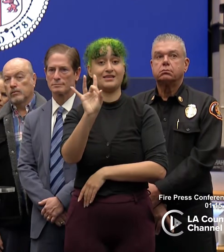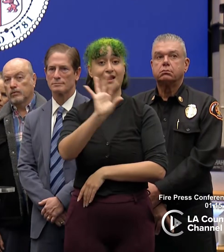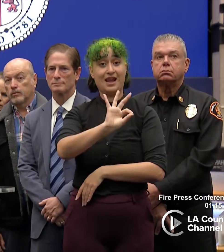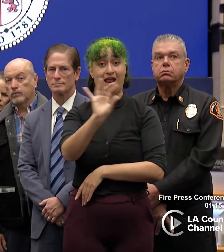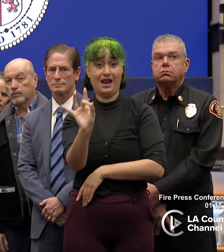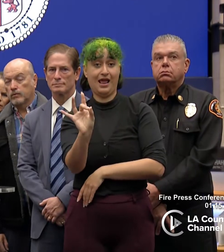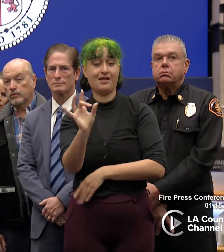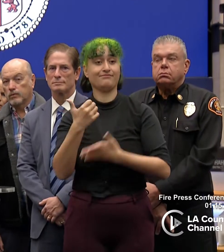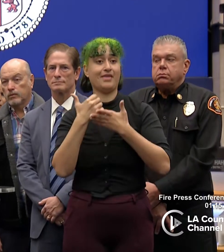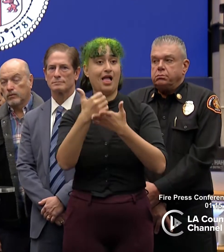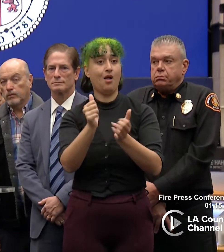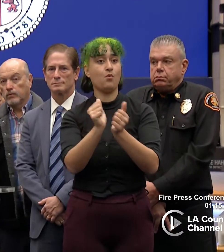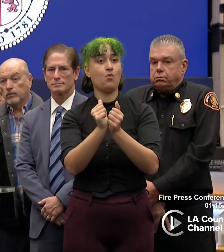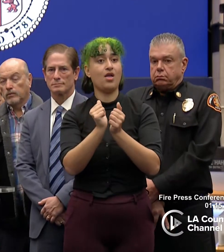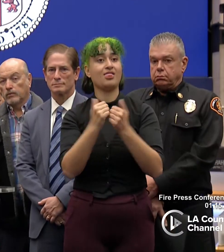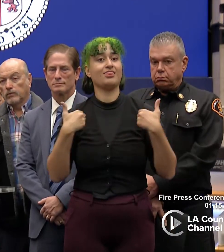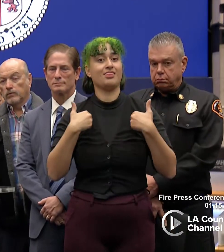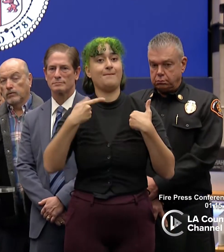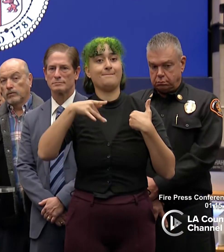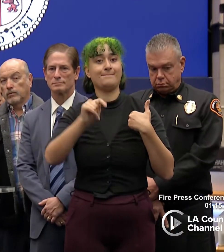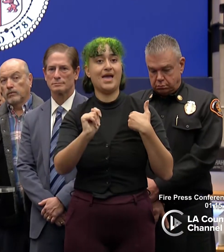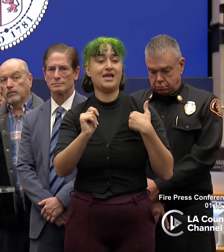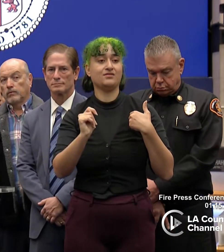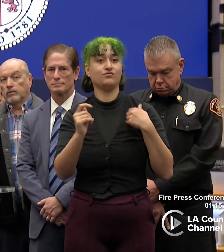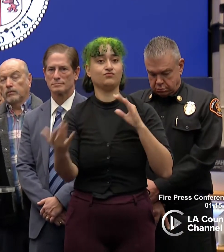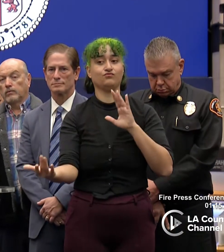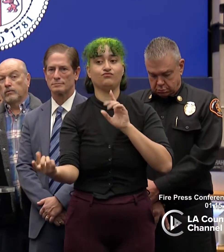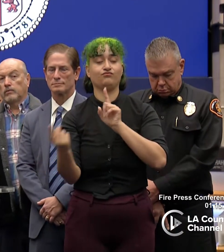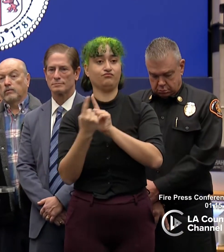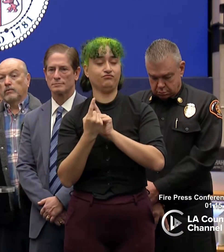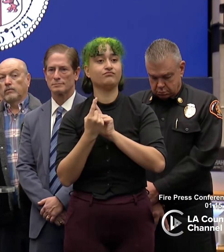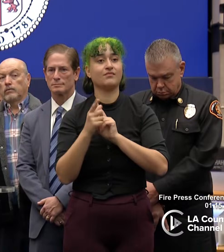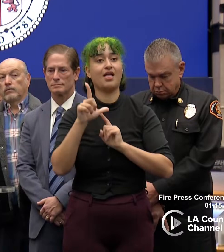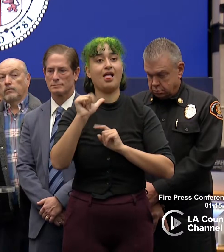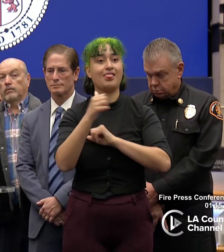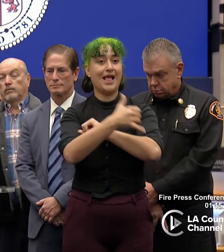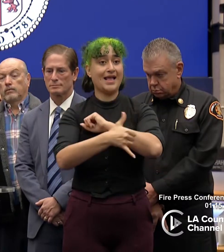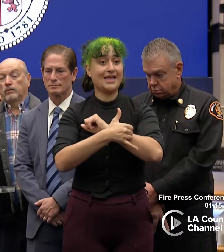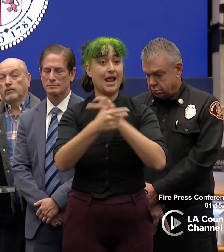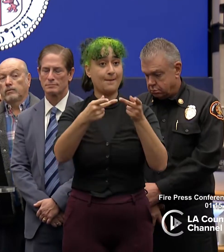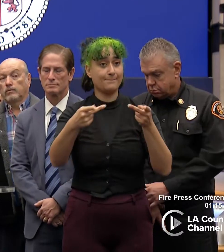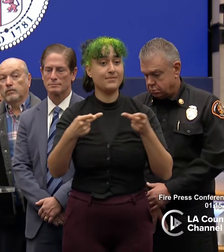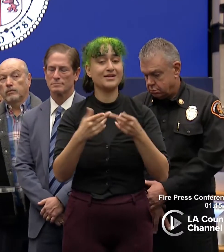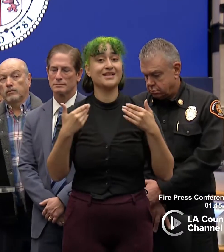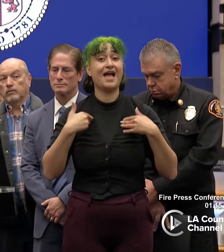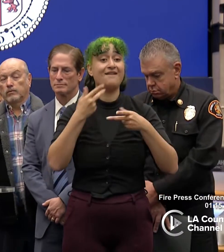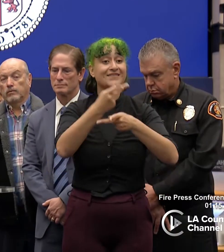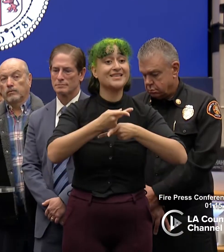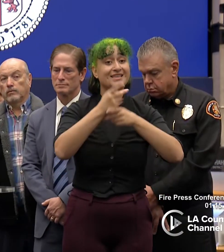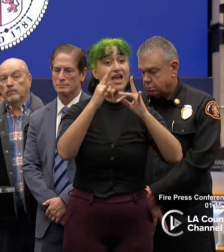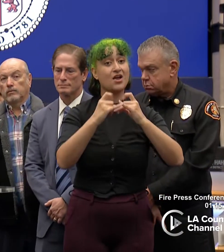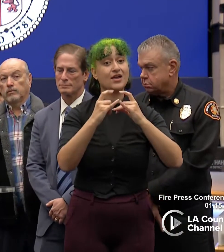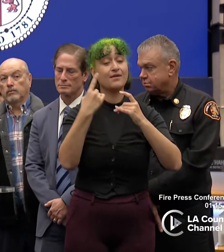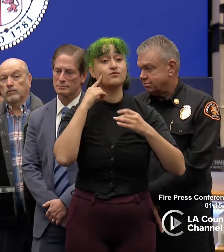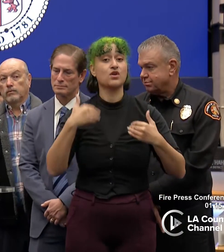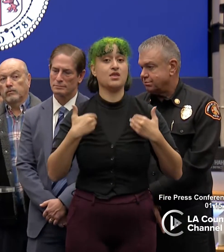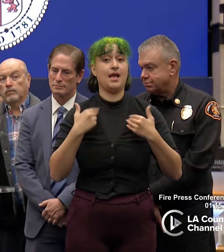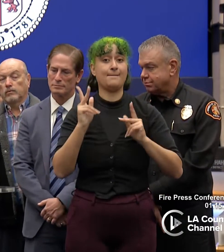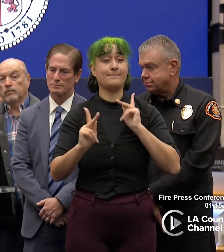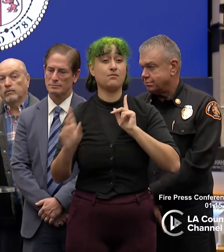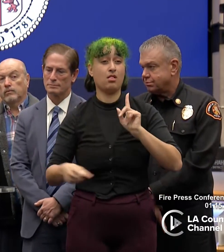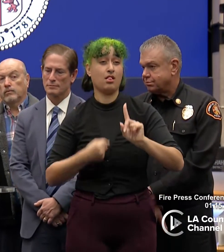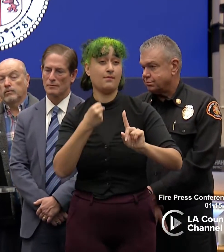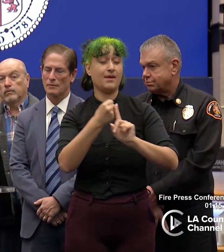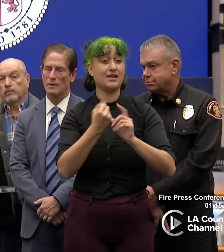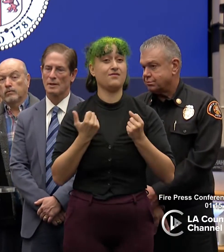562-940-6898 to help with pet reunification. LA County Parks are hosting care camps for young people